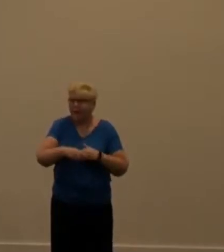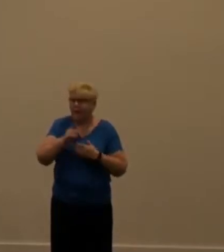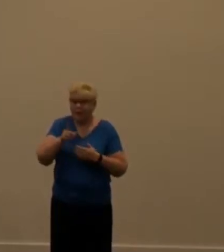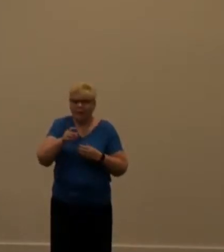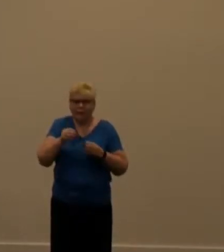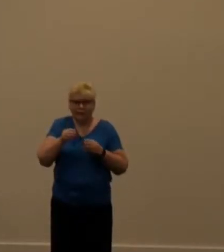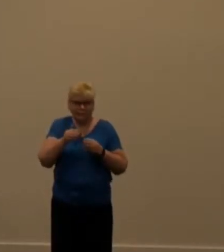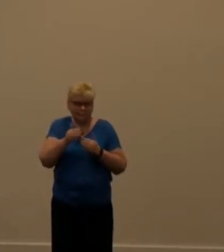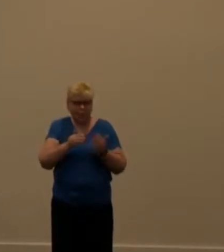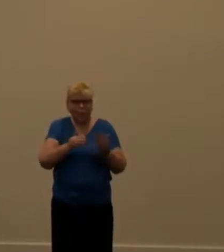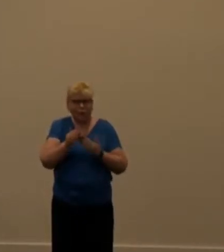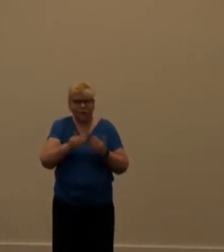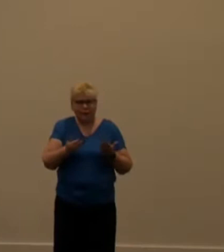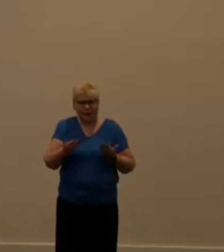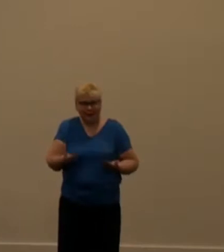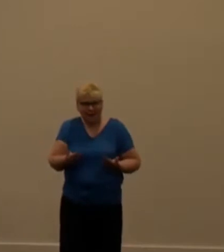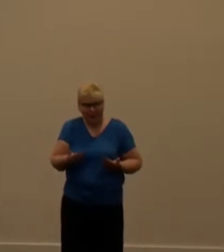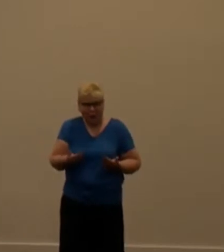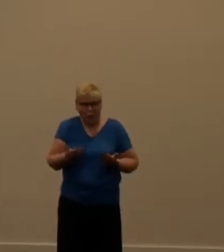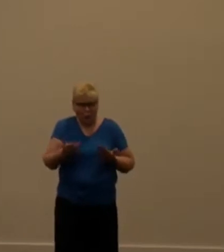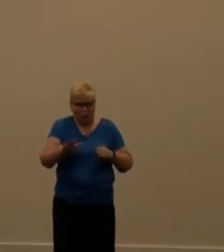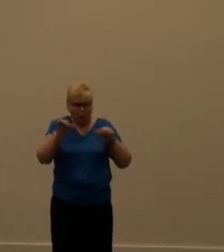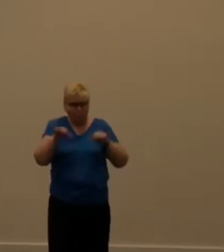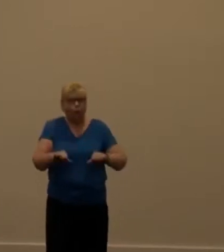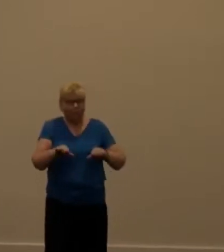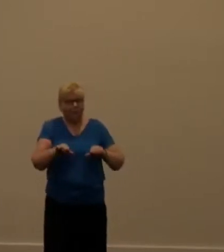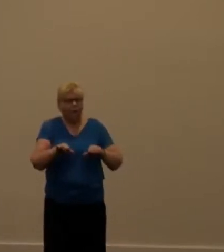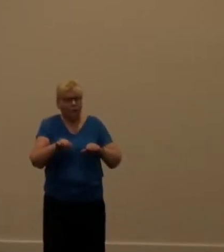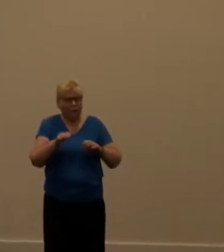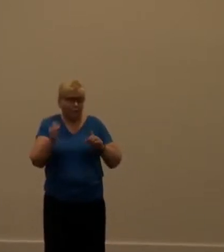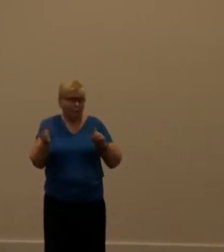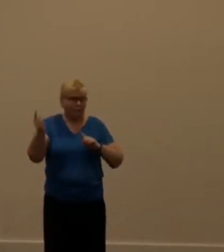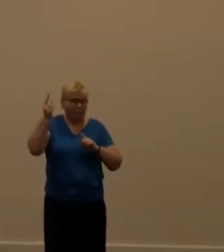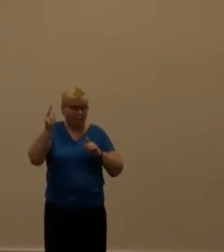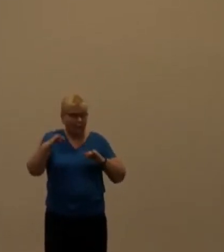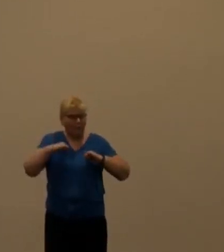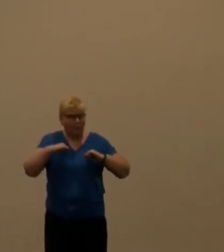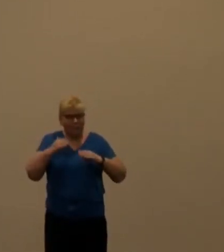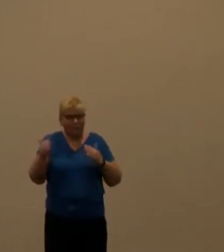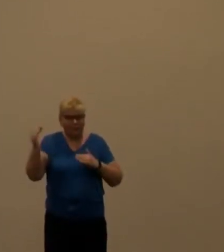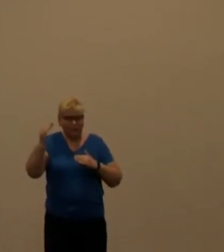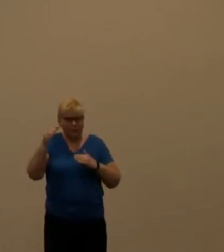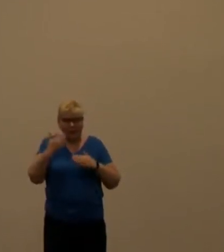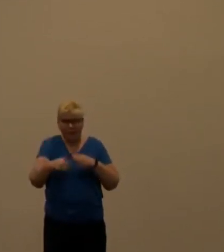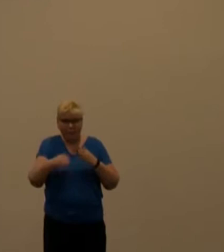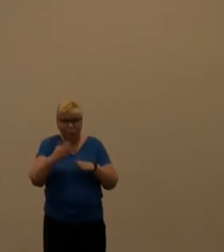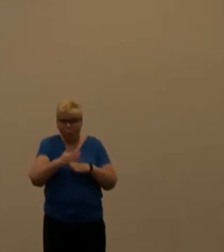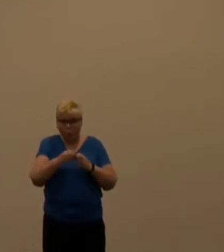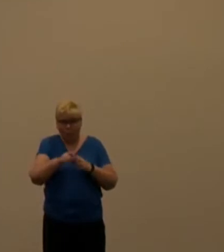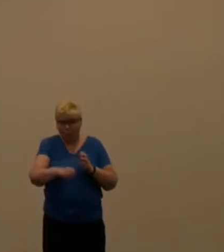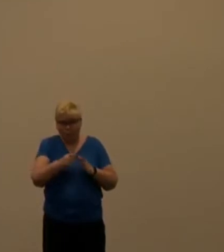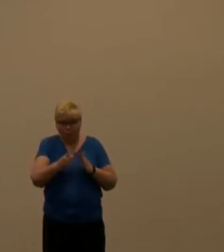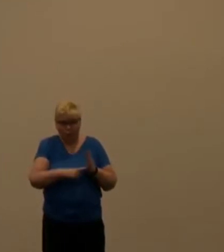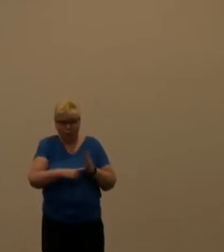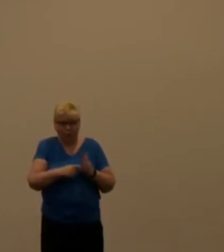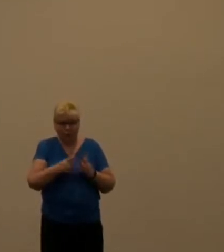figure out that now we actually got the approval from the bosses higher up. Never worked with the project before, but they said,